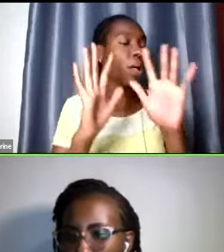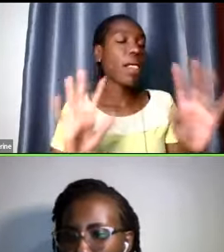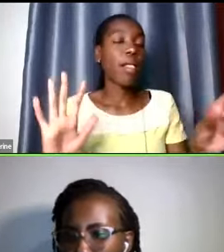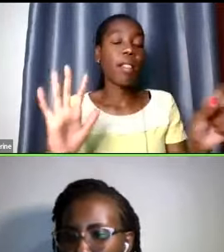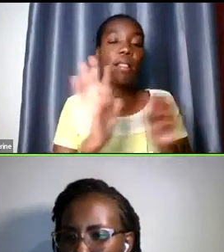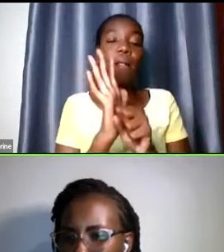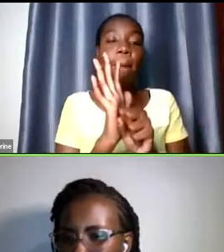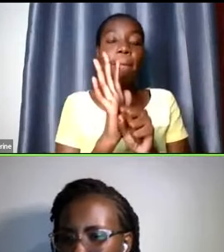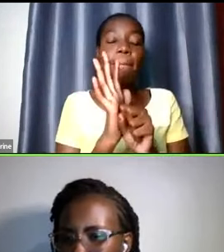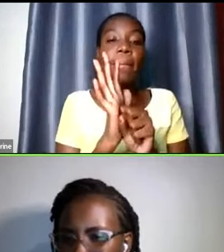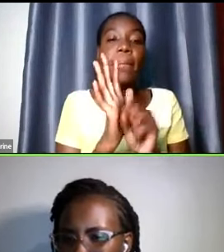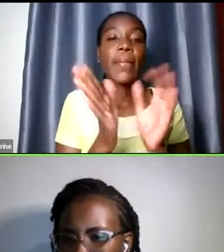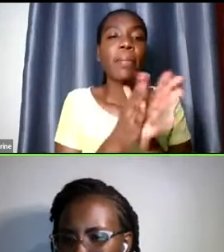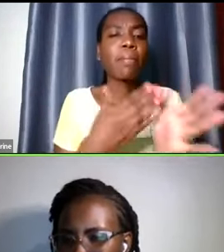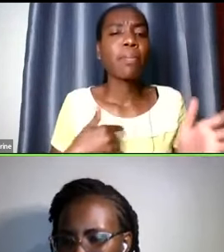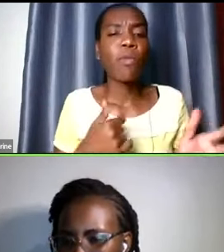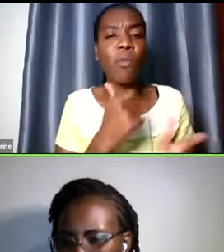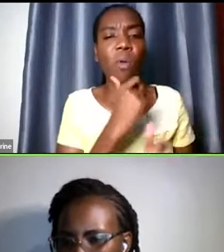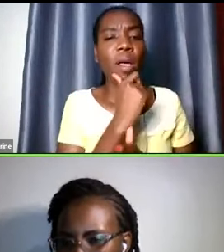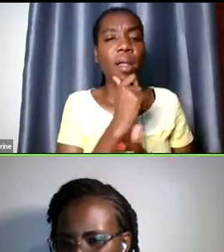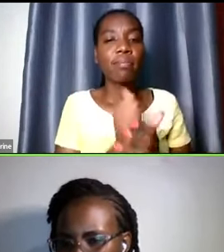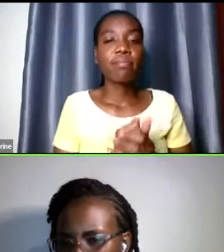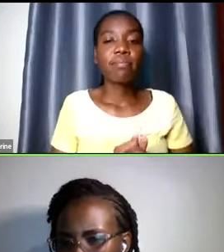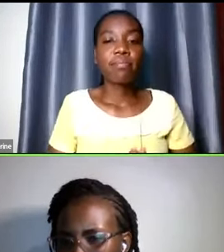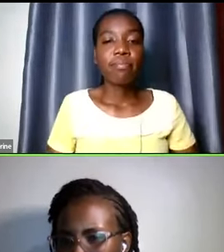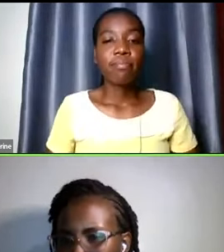And I'm wondering,